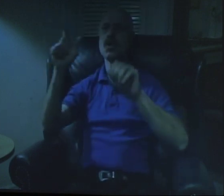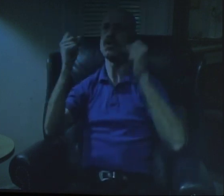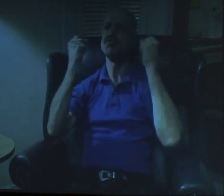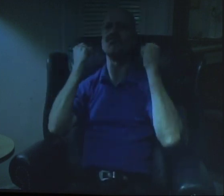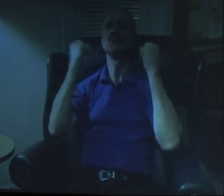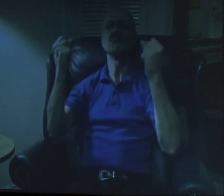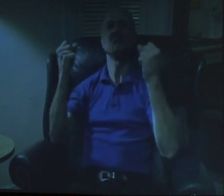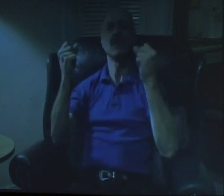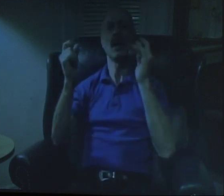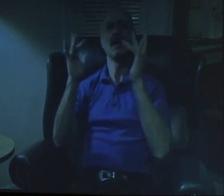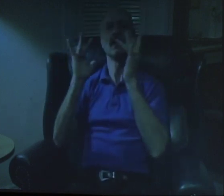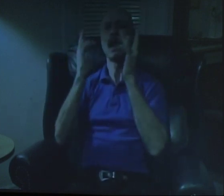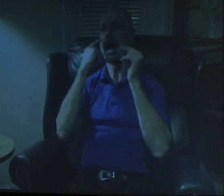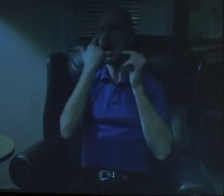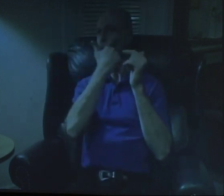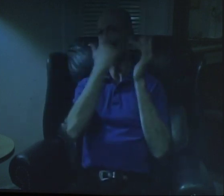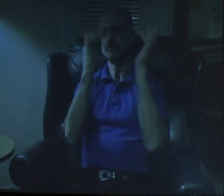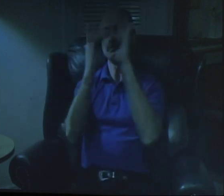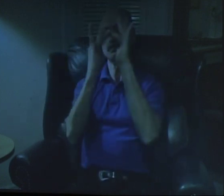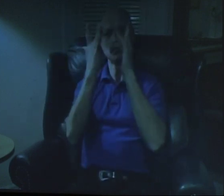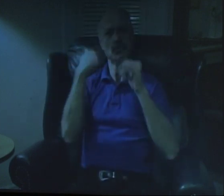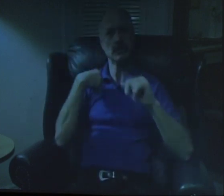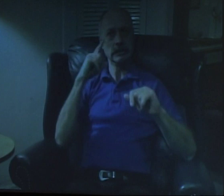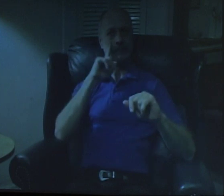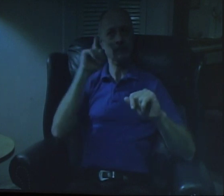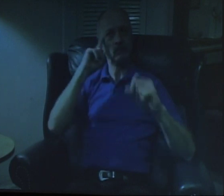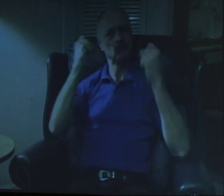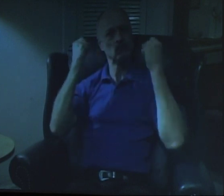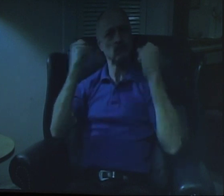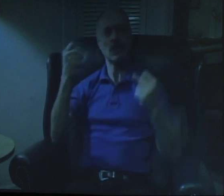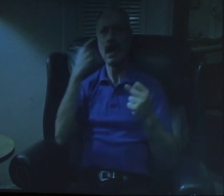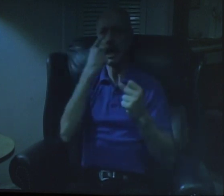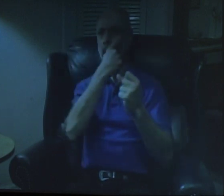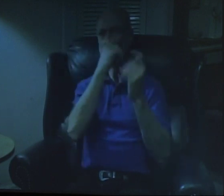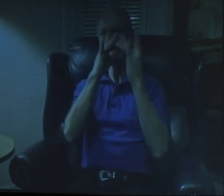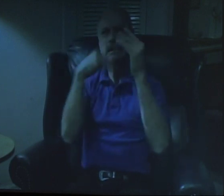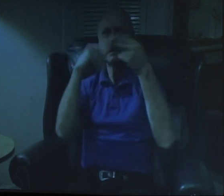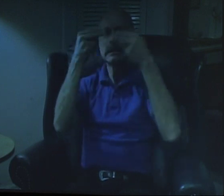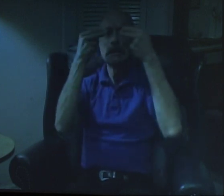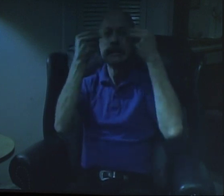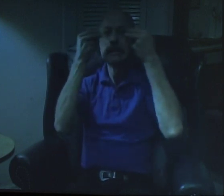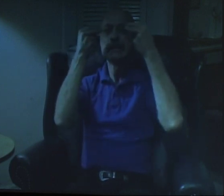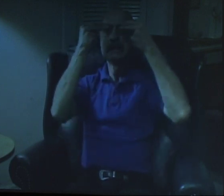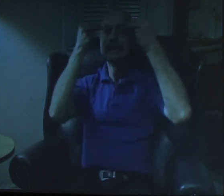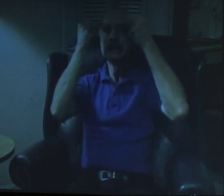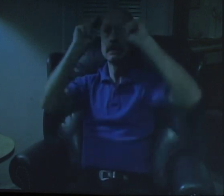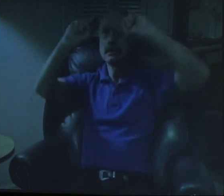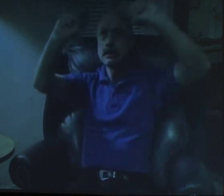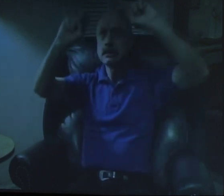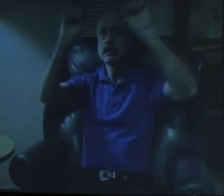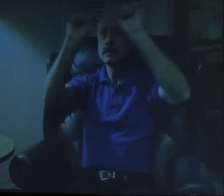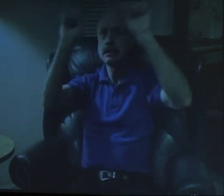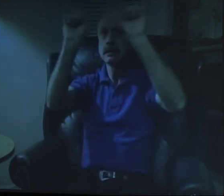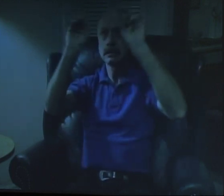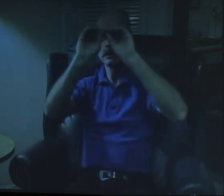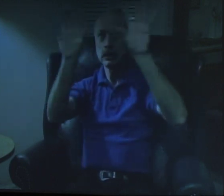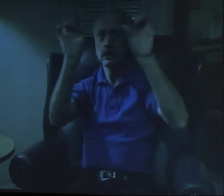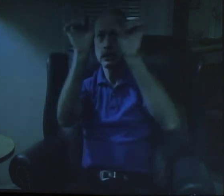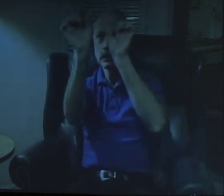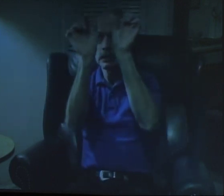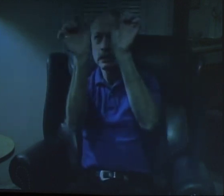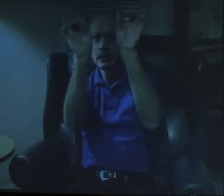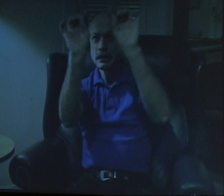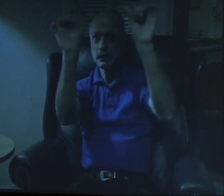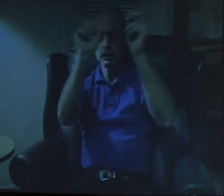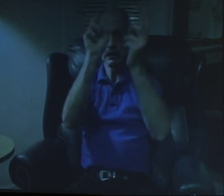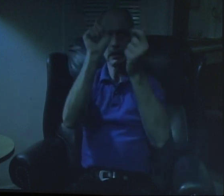ornamentation. Each of them had their own unique ornamentation. As a deaf person, I feel that eye contact is very important, and so the